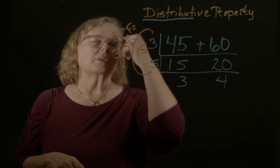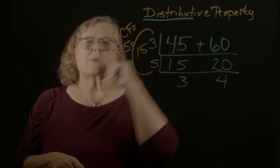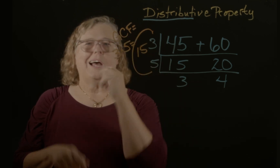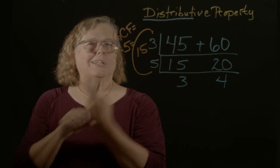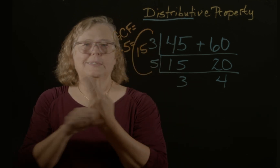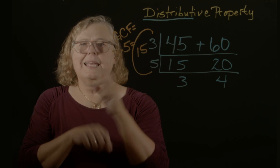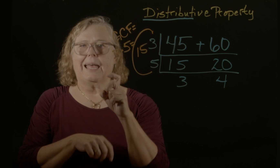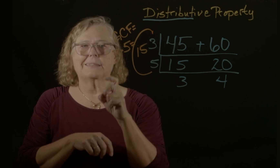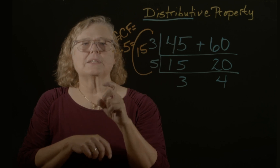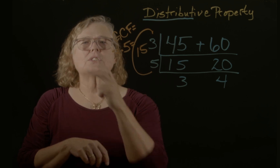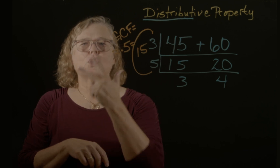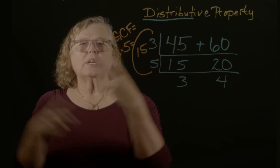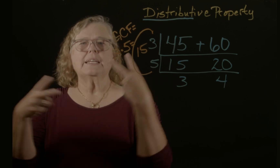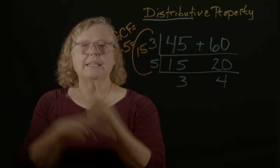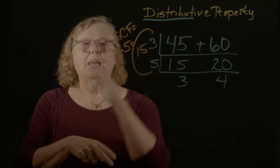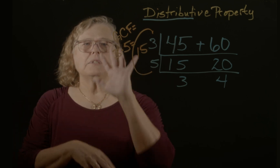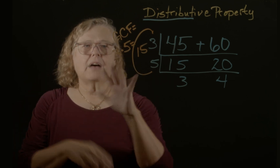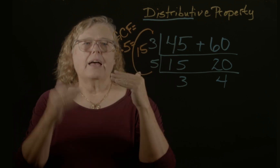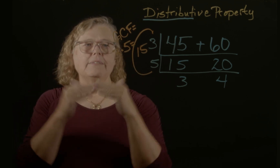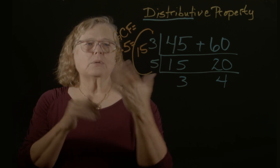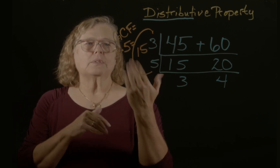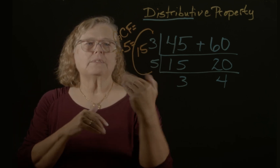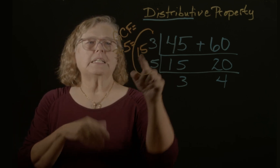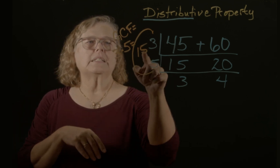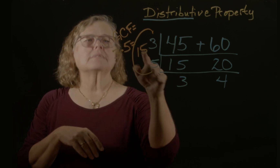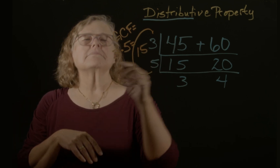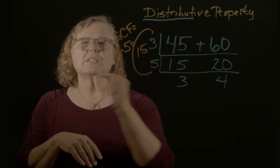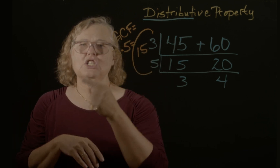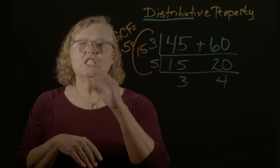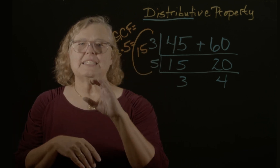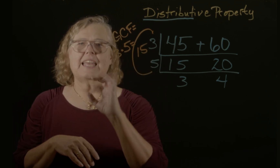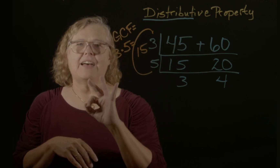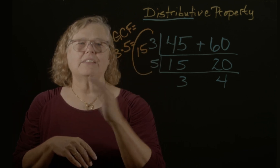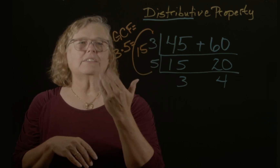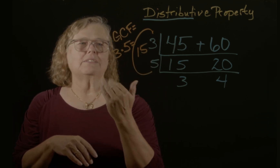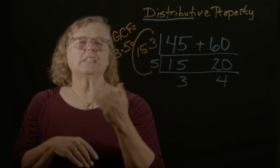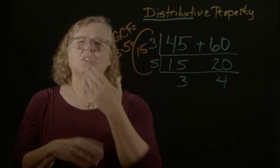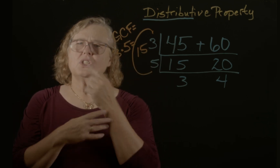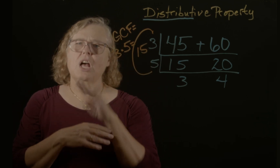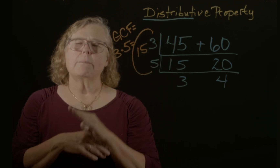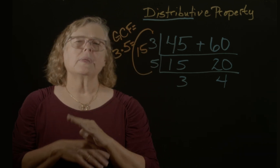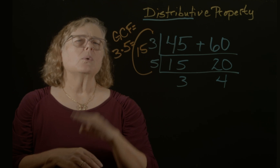dot because we don't want to use an X. So we're going to say it's 3 times 5 is 15. That's the GCF. Good